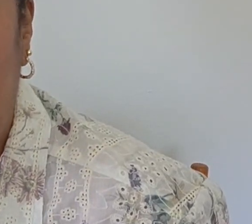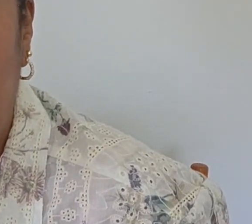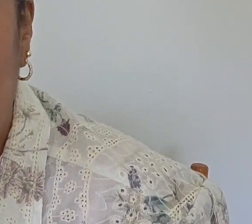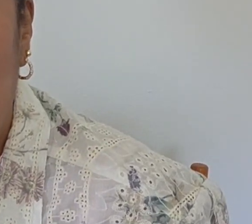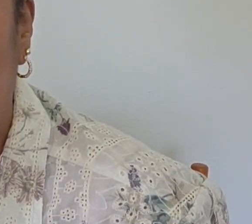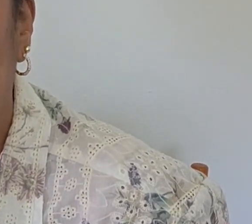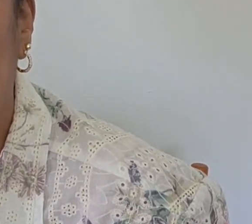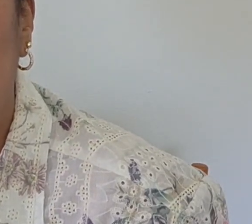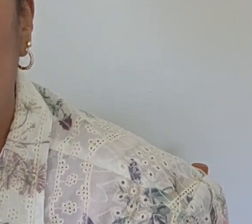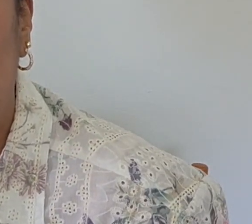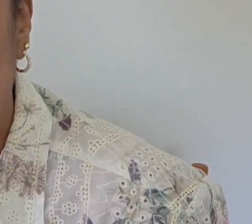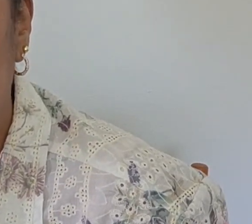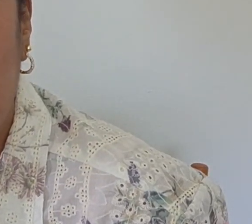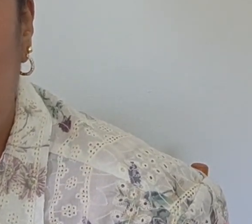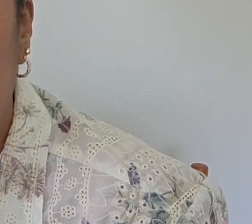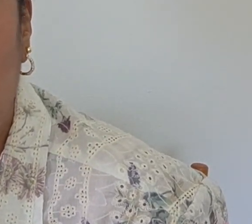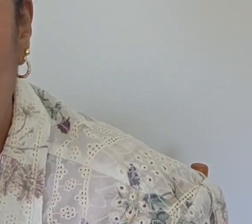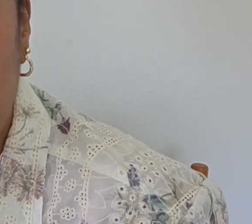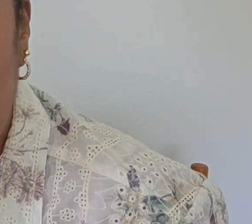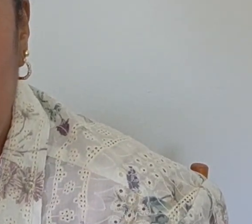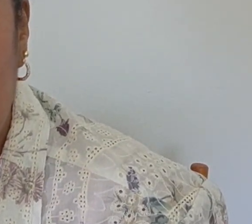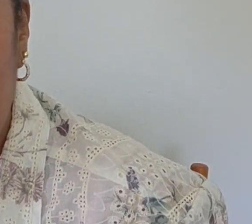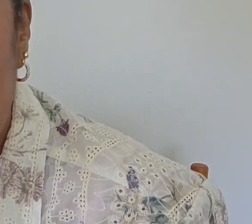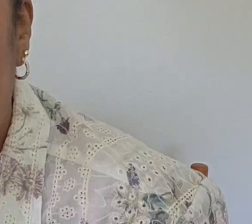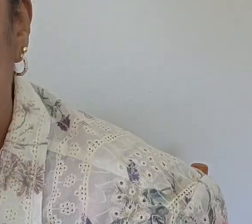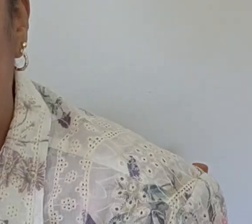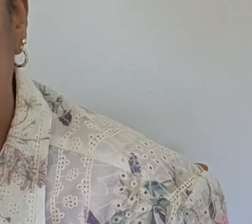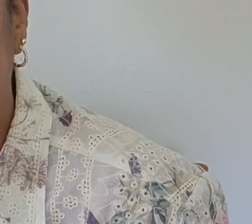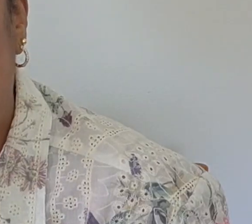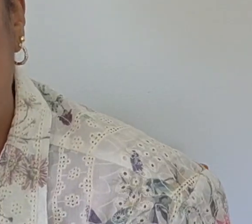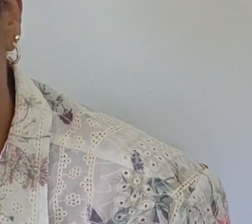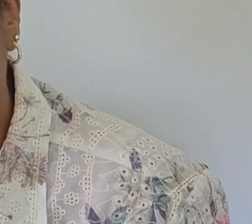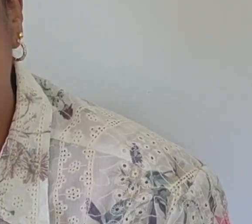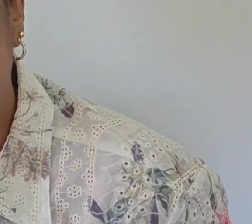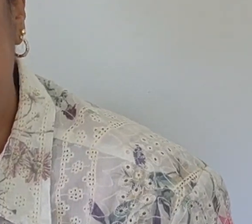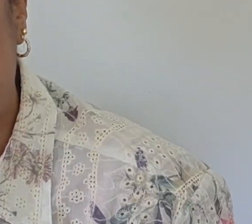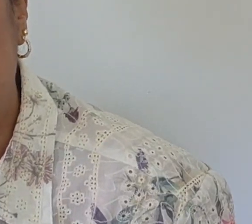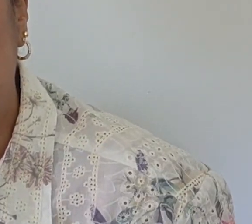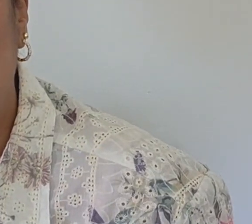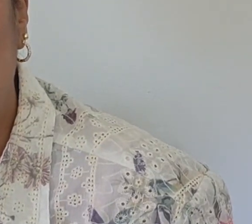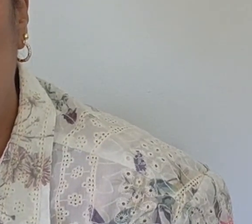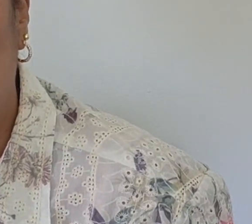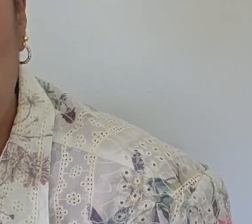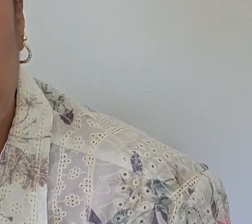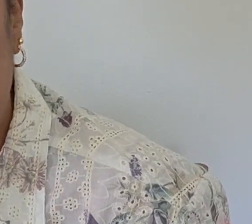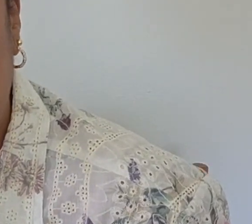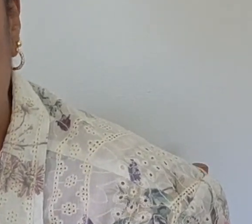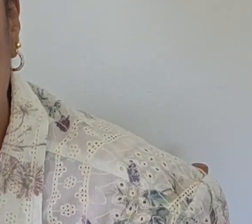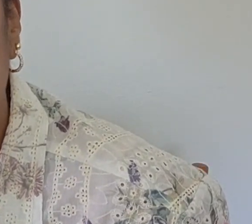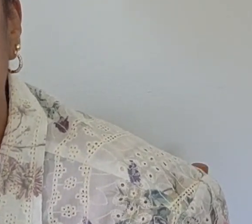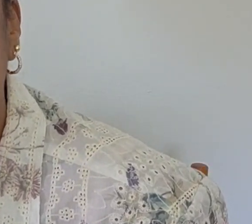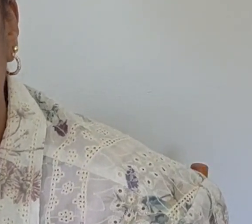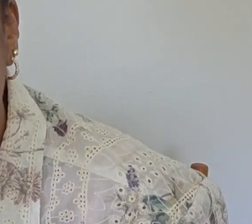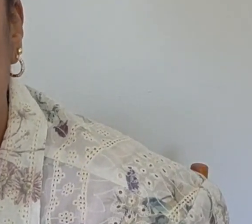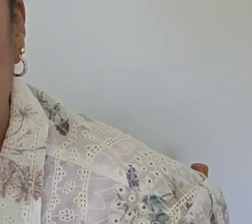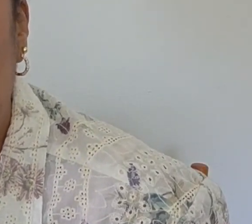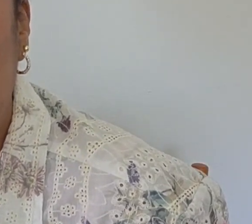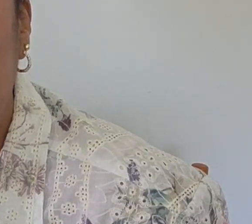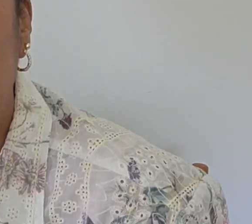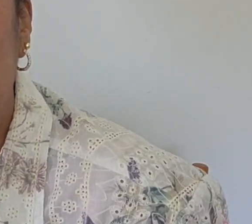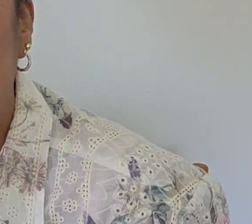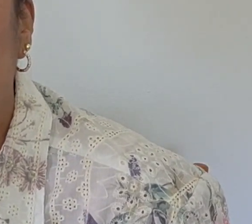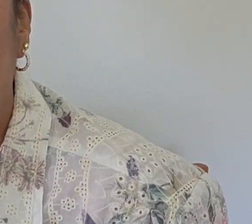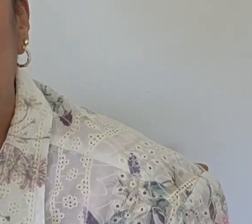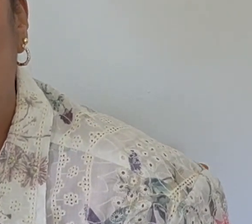dynamic family with a complexity of circumstance. And I'm really just excited to work with the actors to explore what